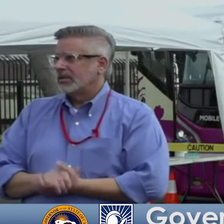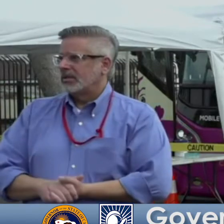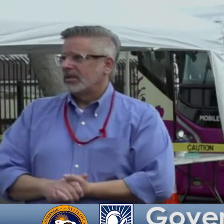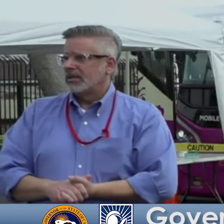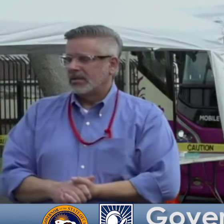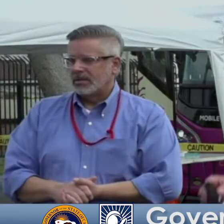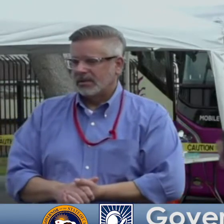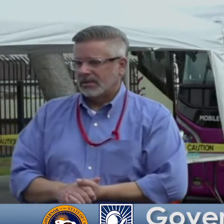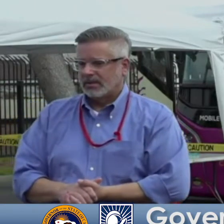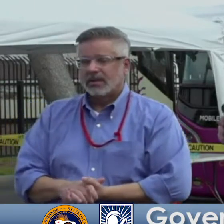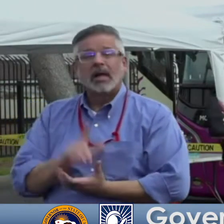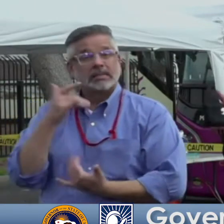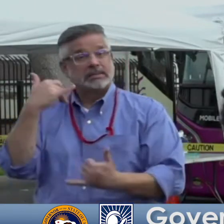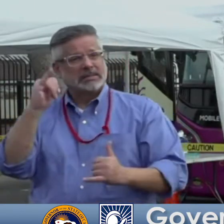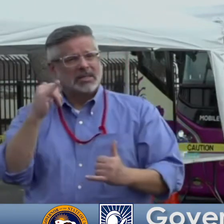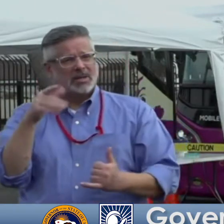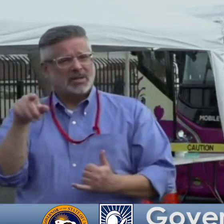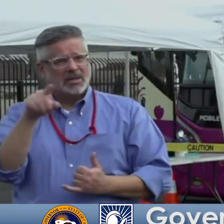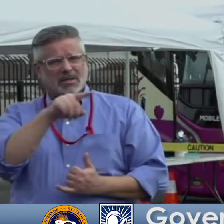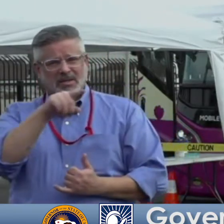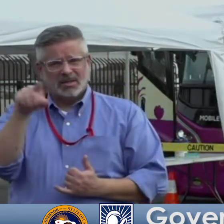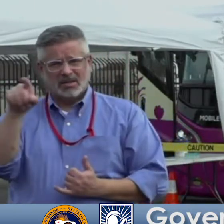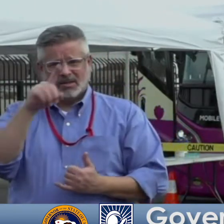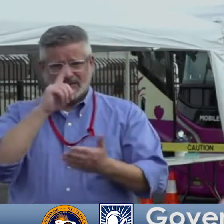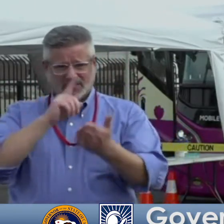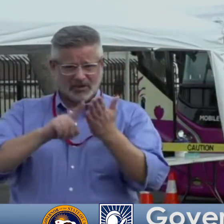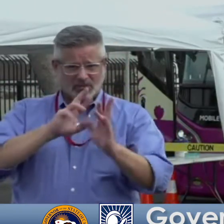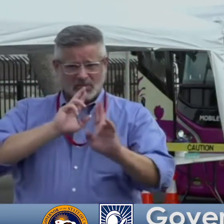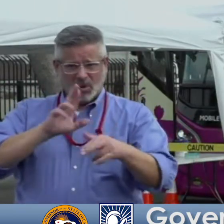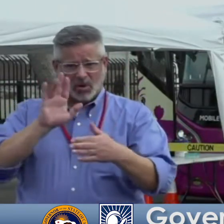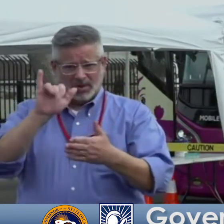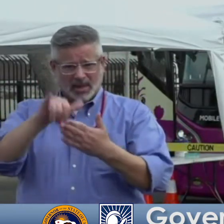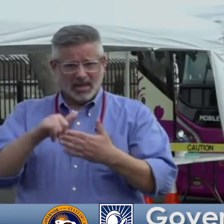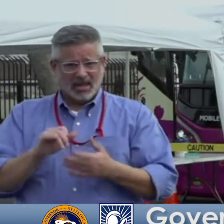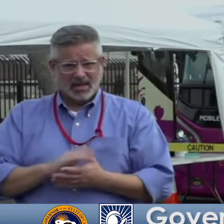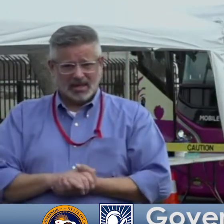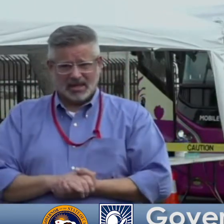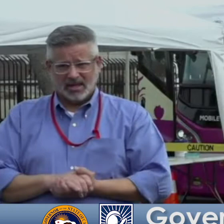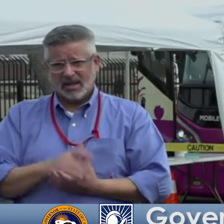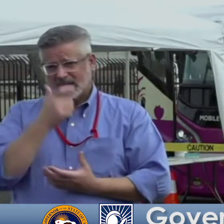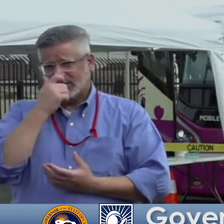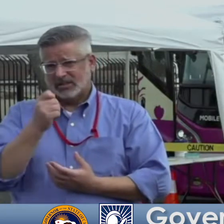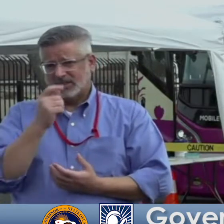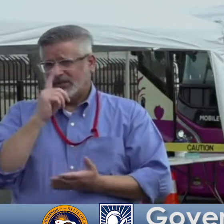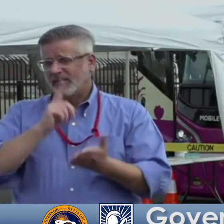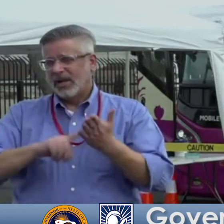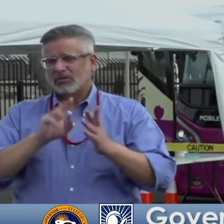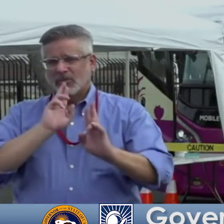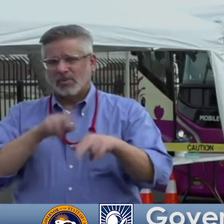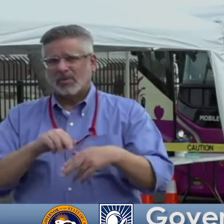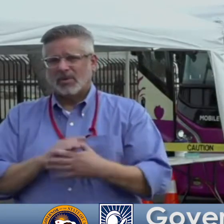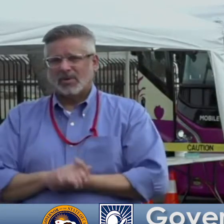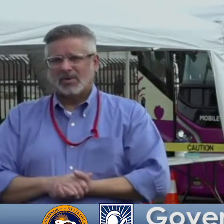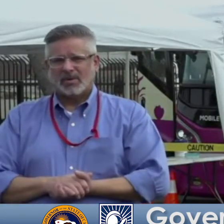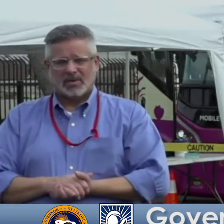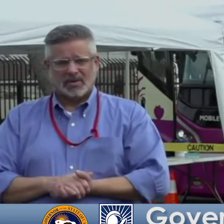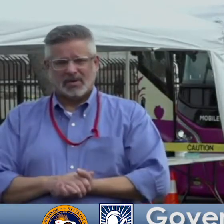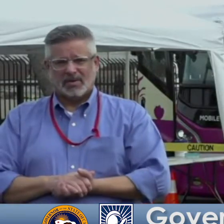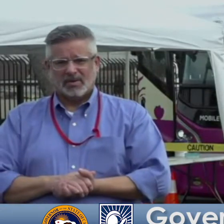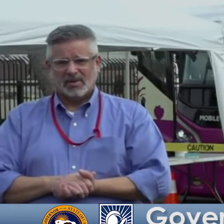I still do want that $5 million. Why don't you guys do a little investigative report on that? That's an interesting investigative report.